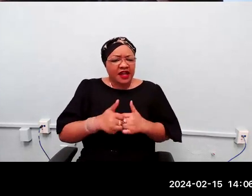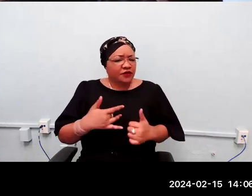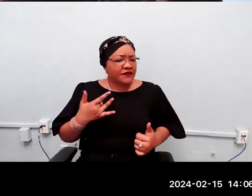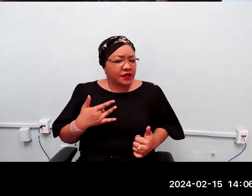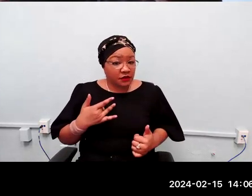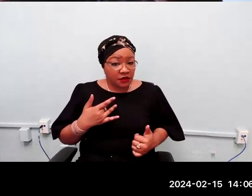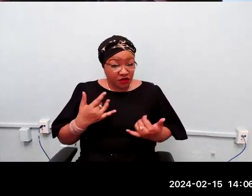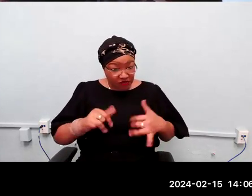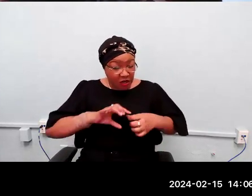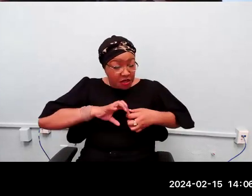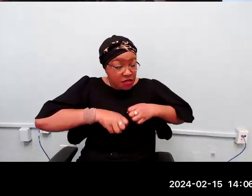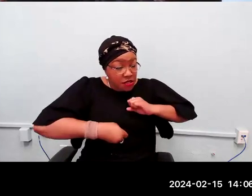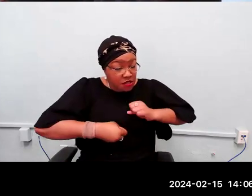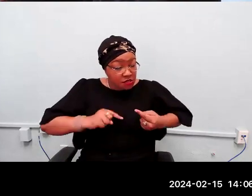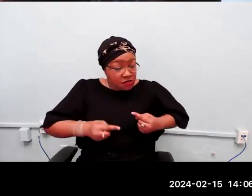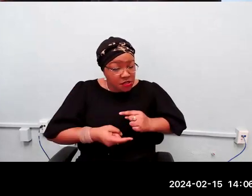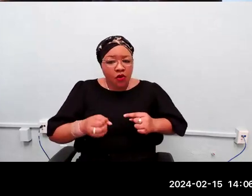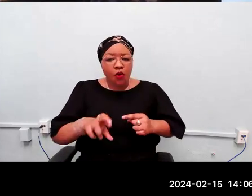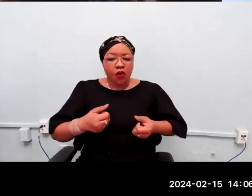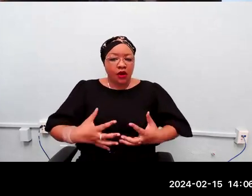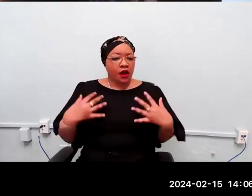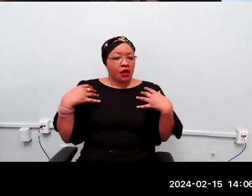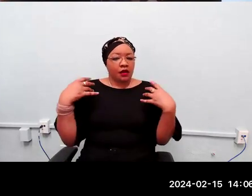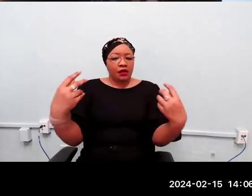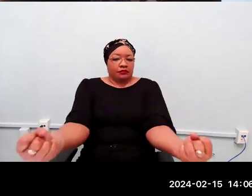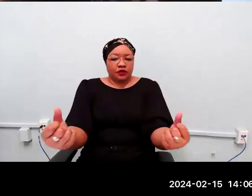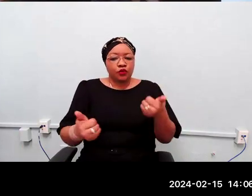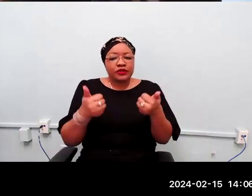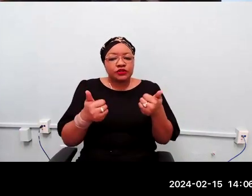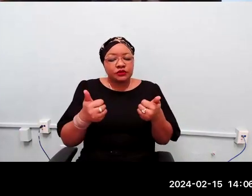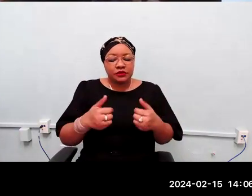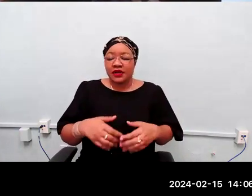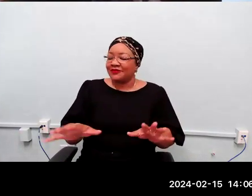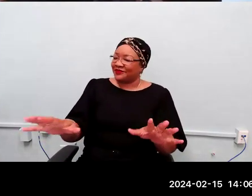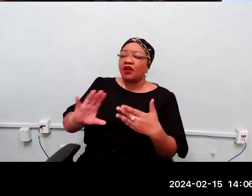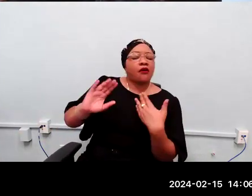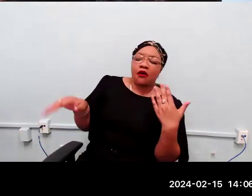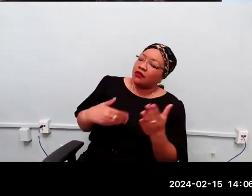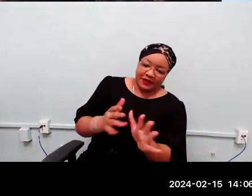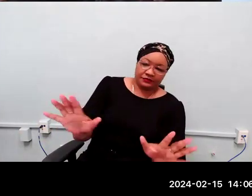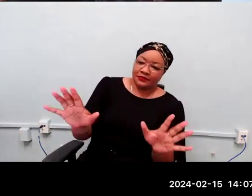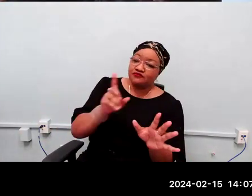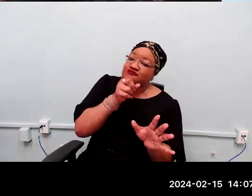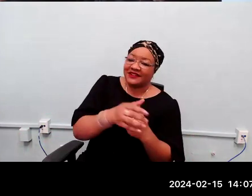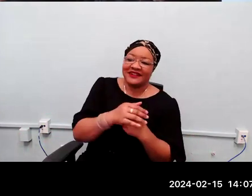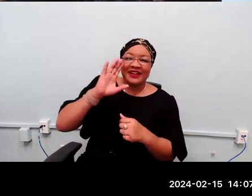it? Yes and yes, all of it, all of it. You know, this